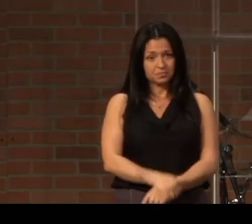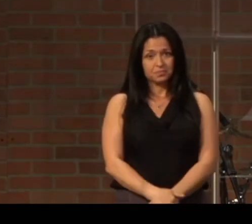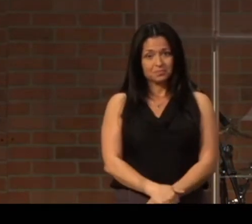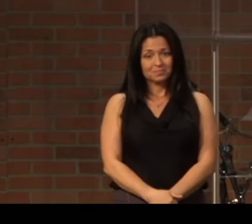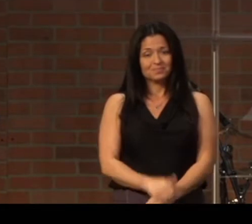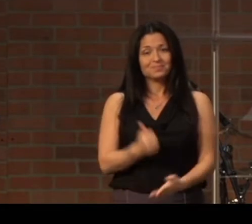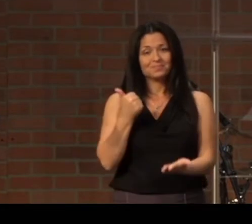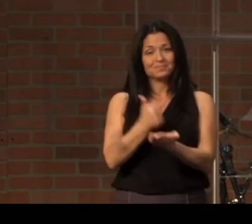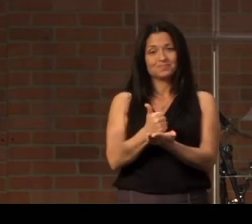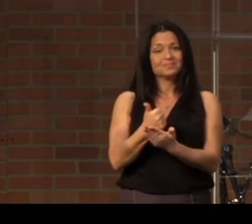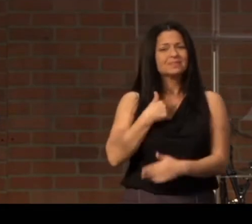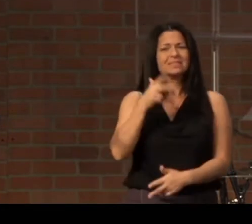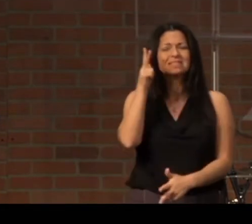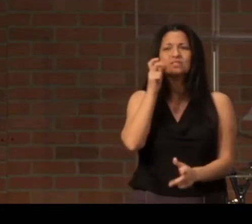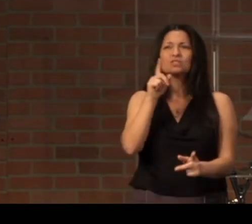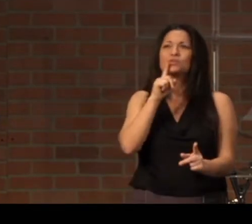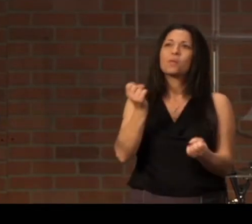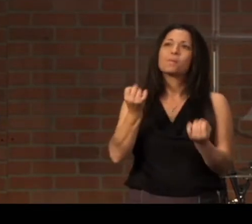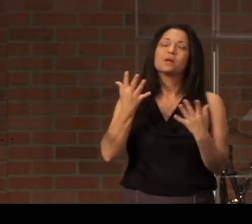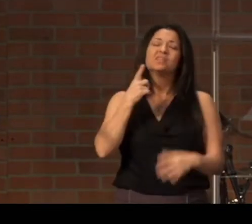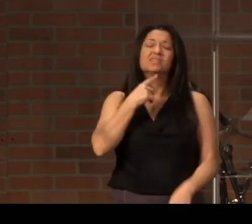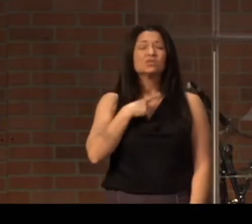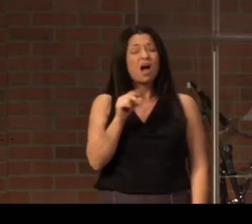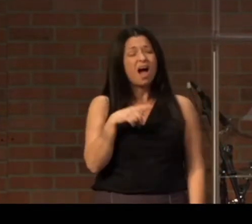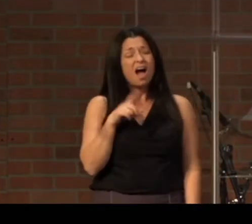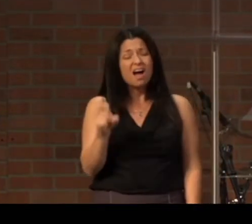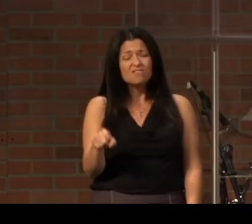Oh, man. I hear so many do I have to's.